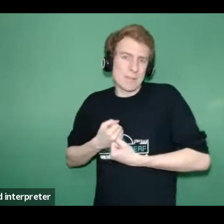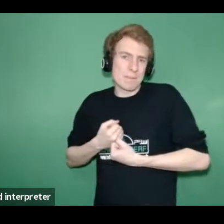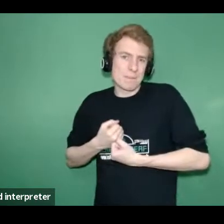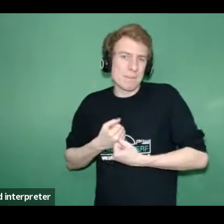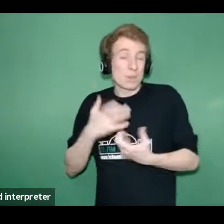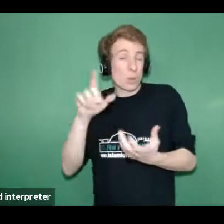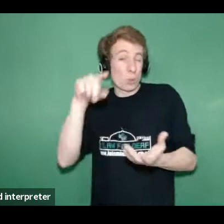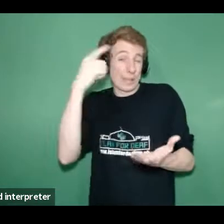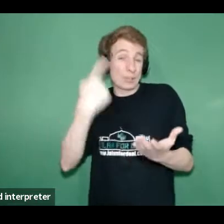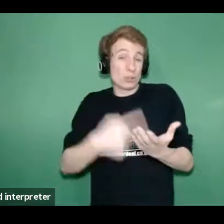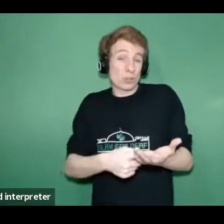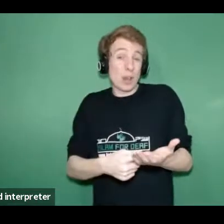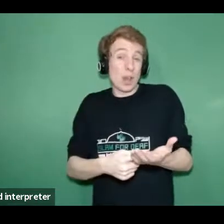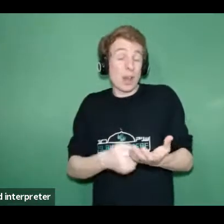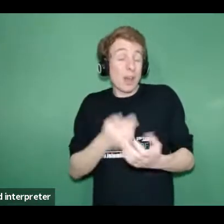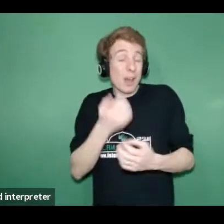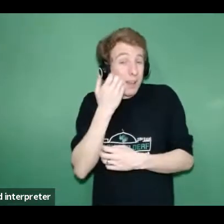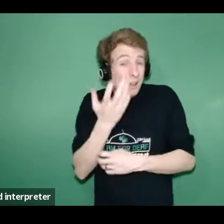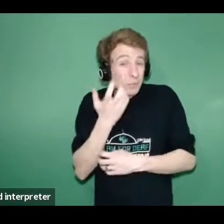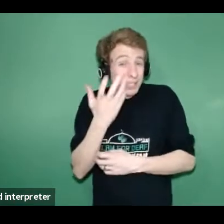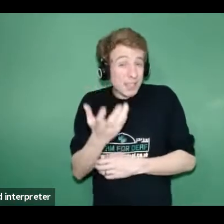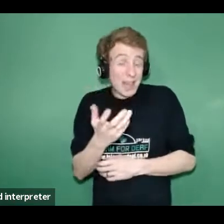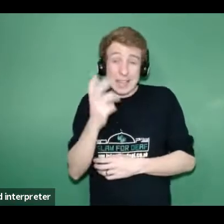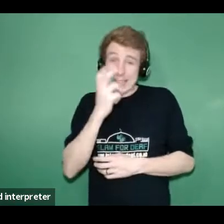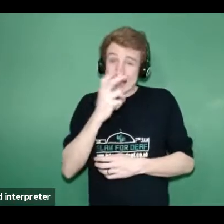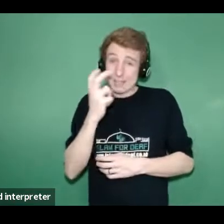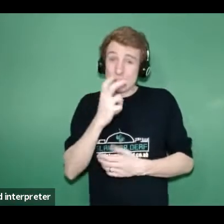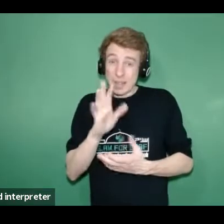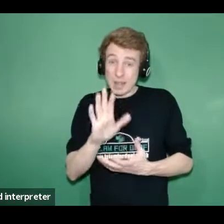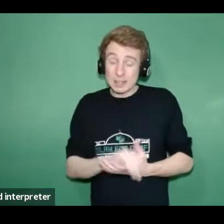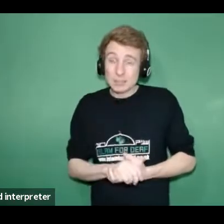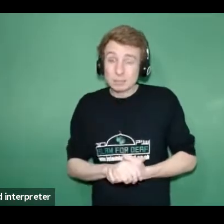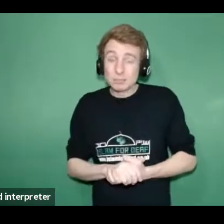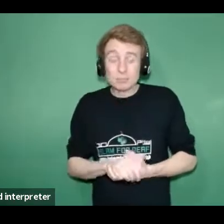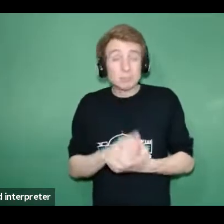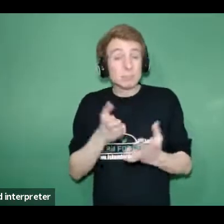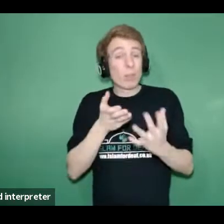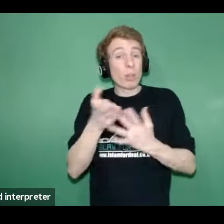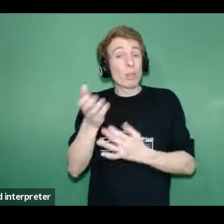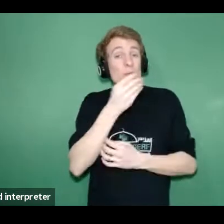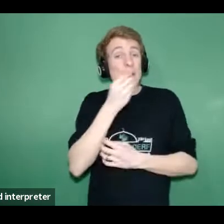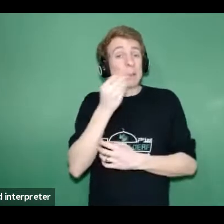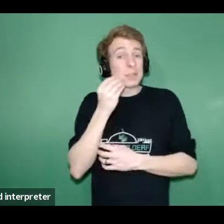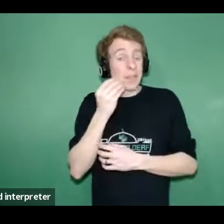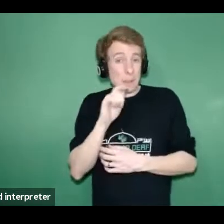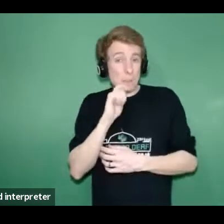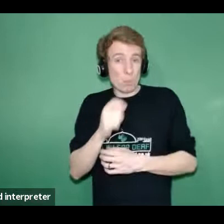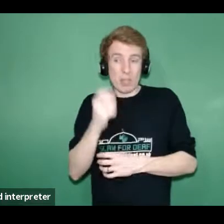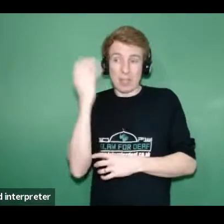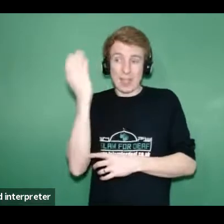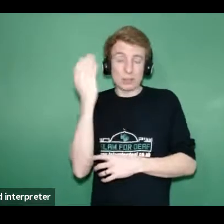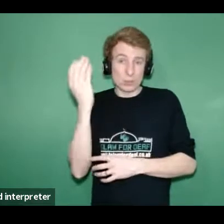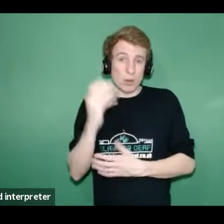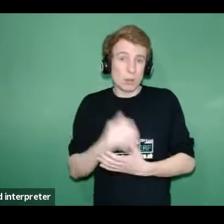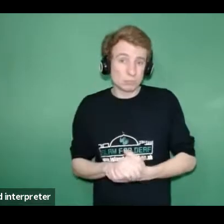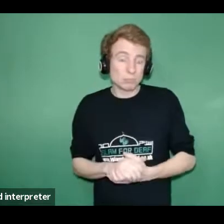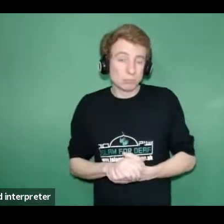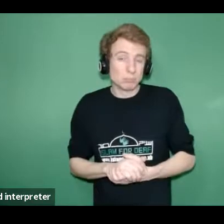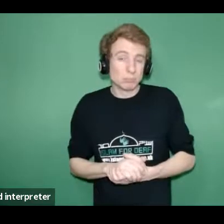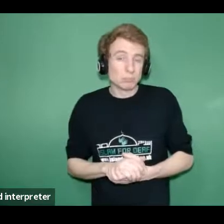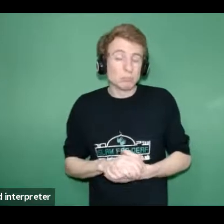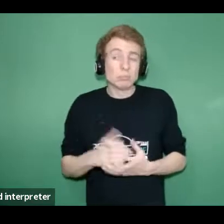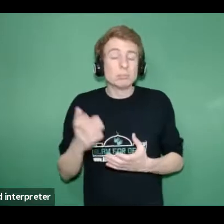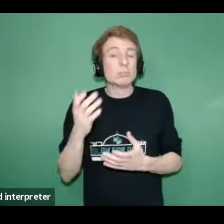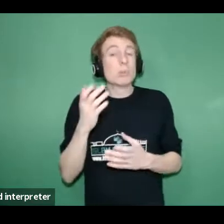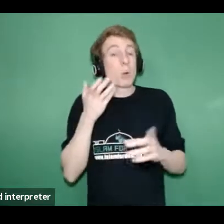daily gatherings that will be in the evenings, and it will consist of a program of a